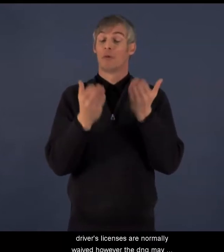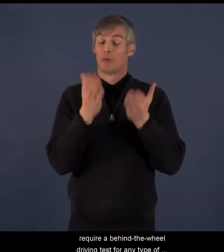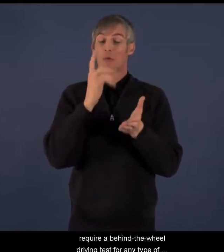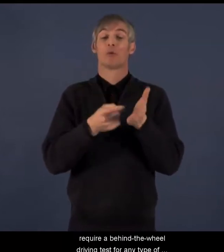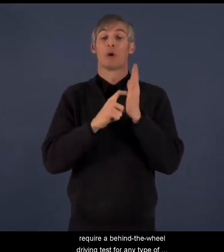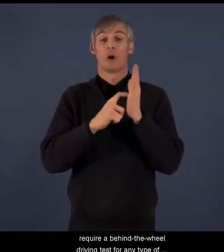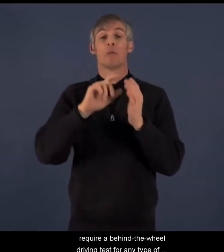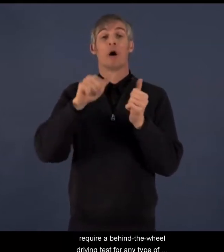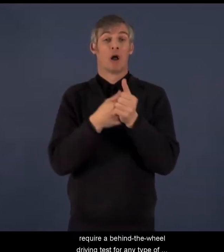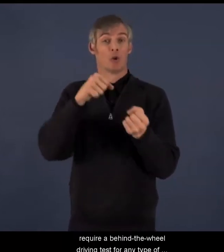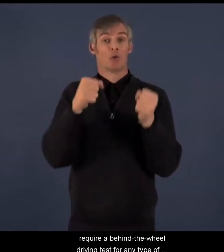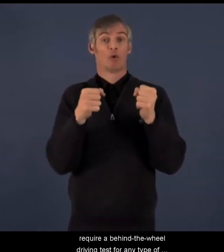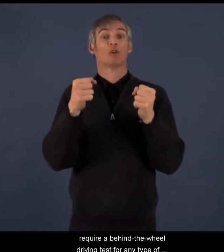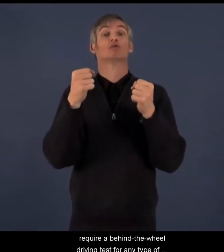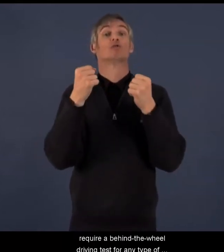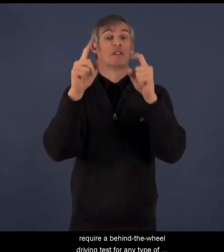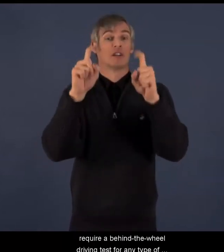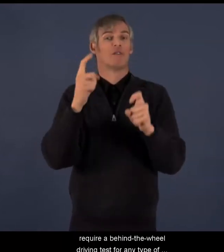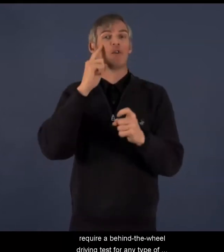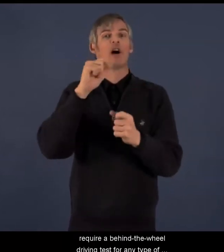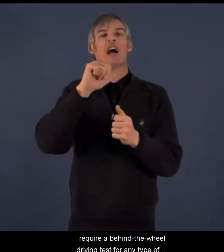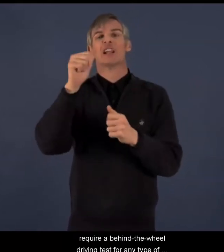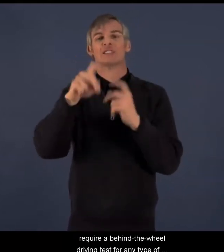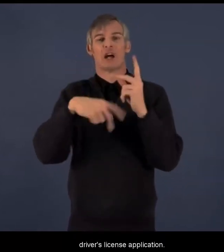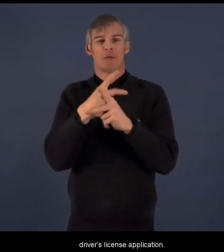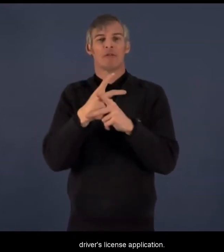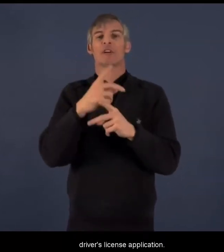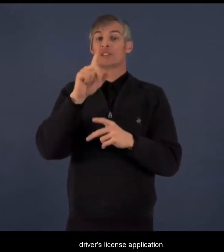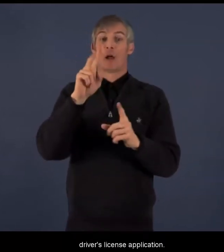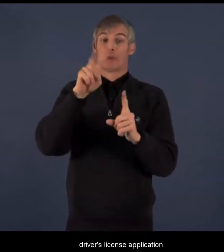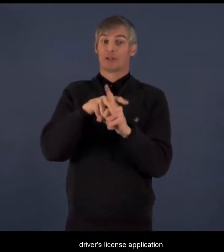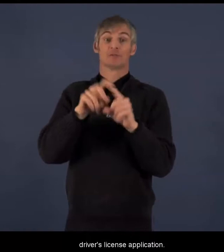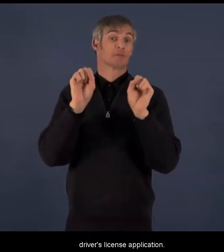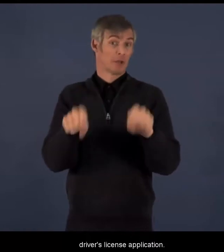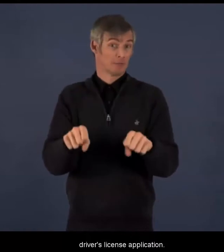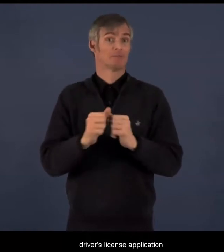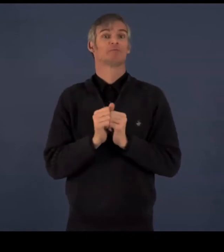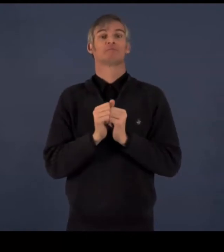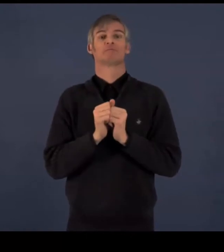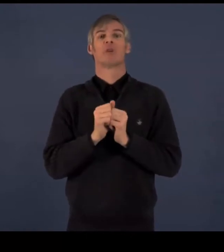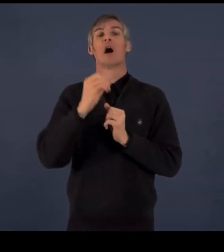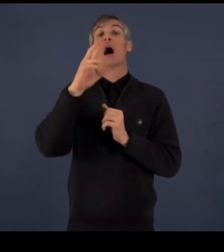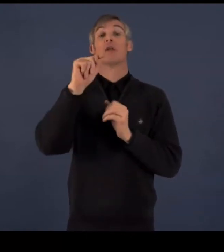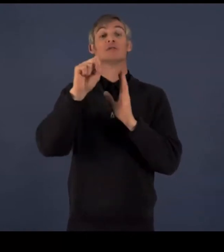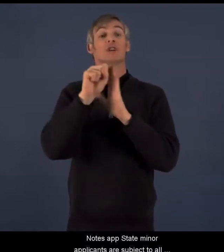DMV may require a behind-the-wheel driving test for any type of driver's license application.